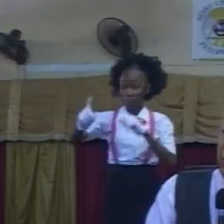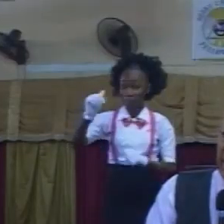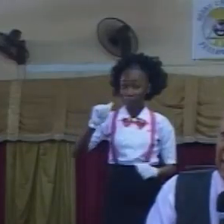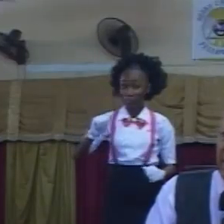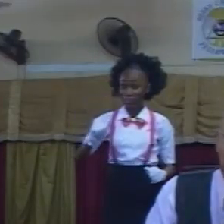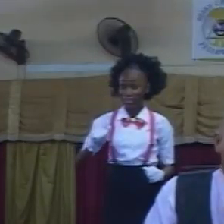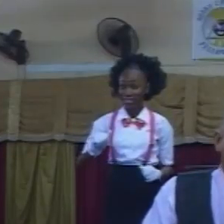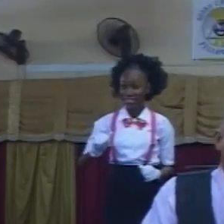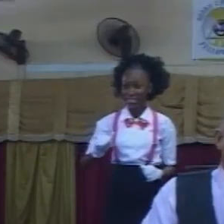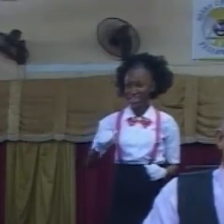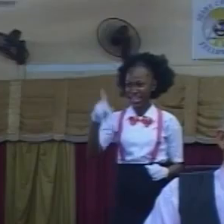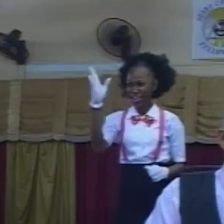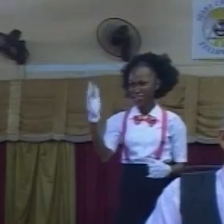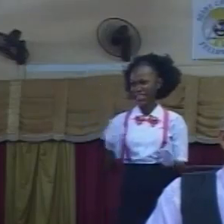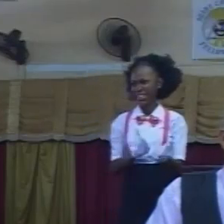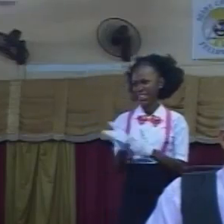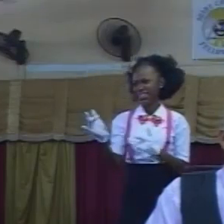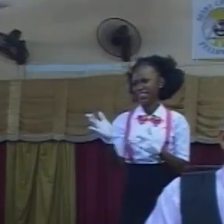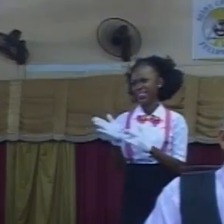like some Christians in church,